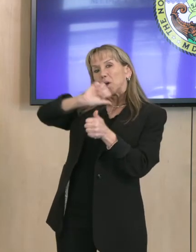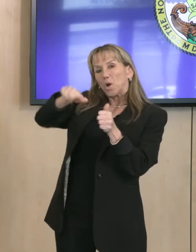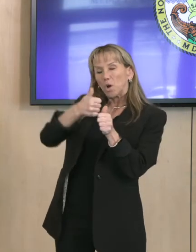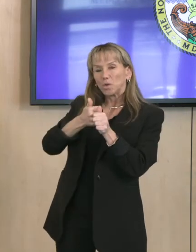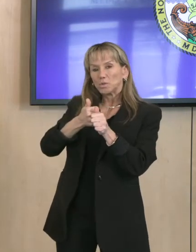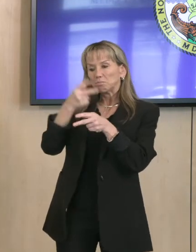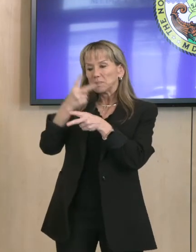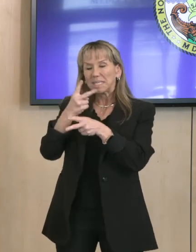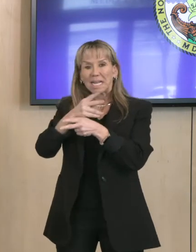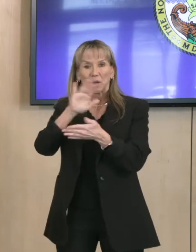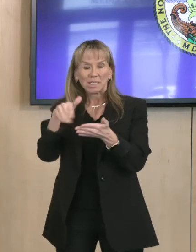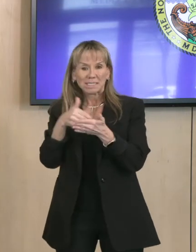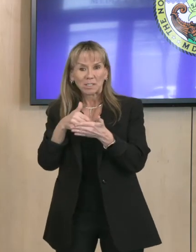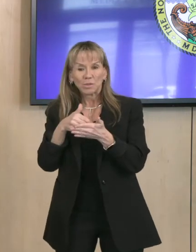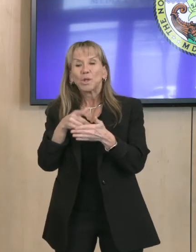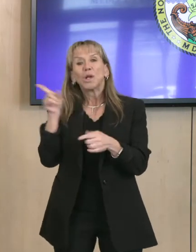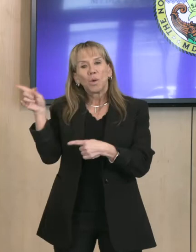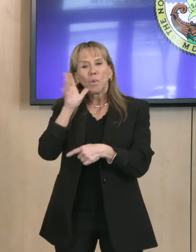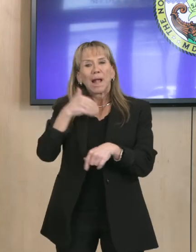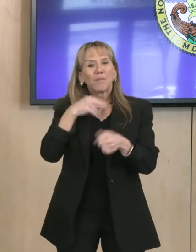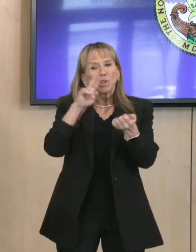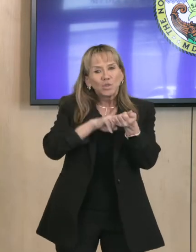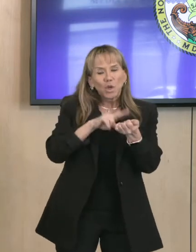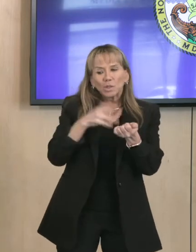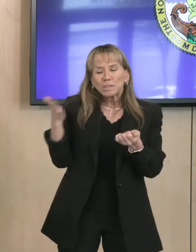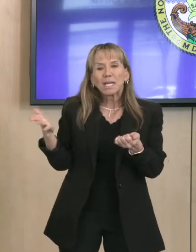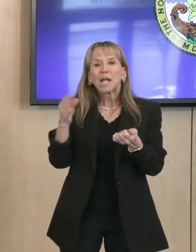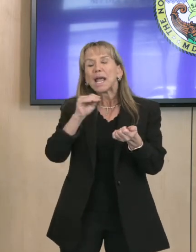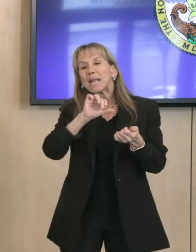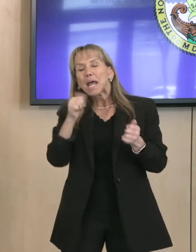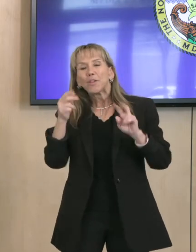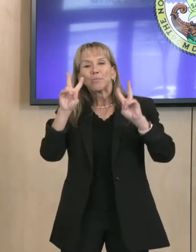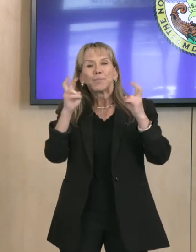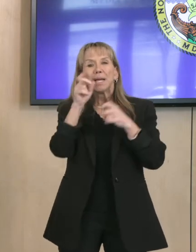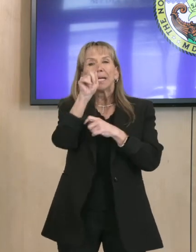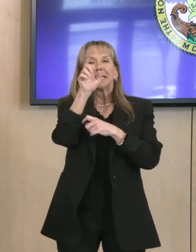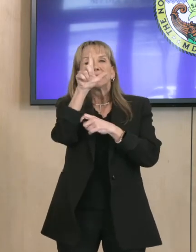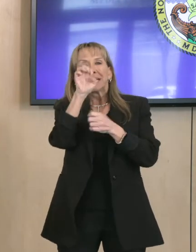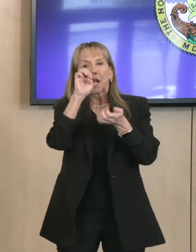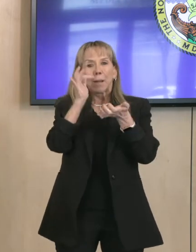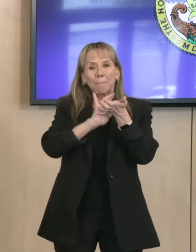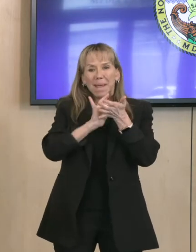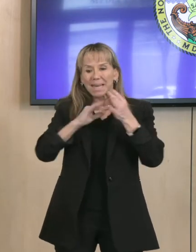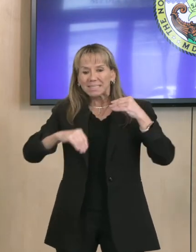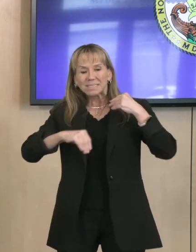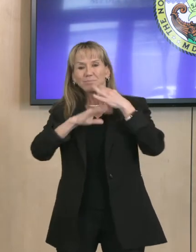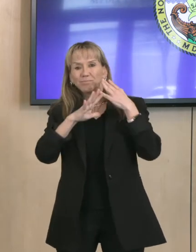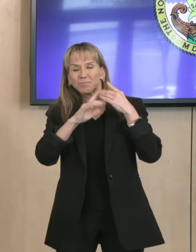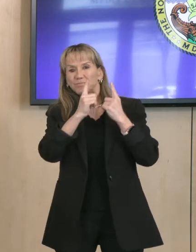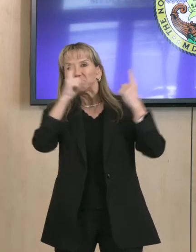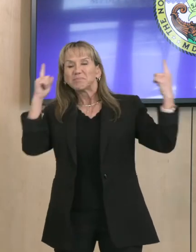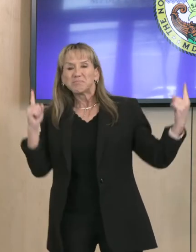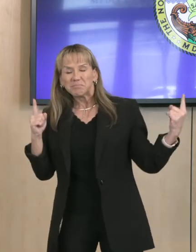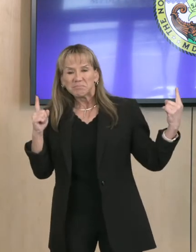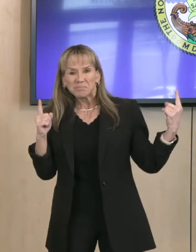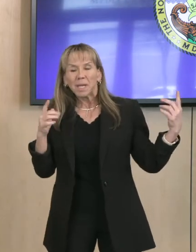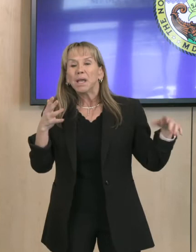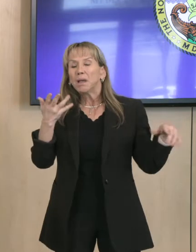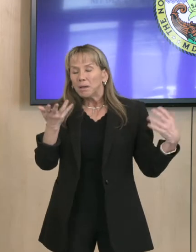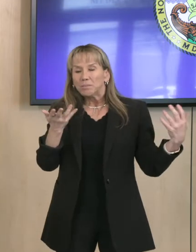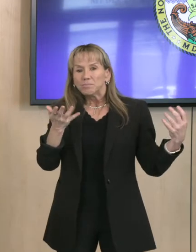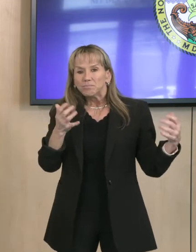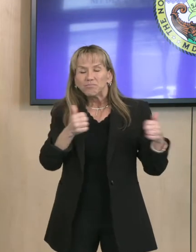will be staffed with a combination of nurses, along with potential telemedicine connection to doctors. And we believe that between 200 and